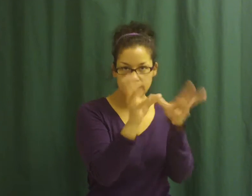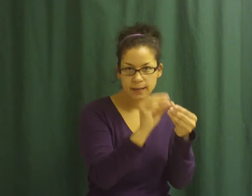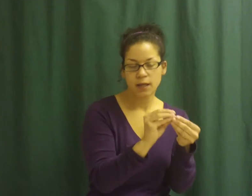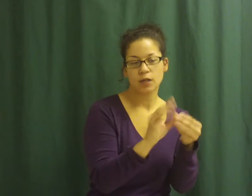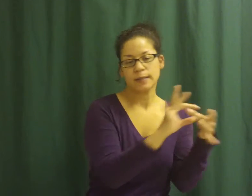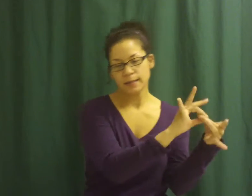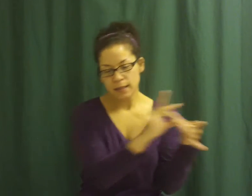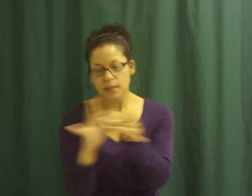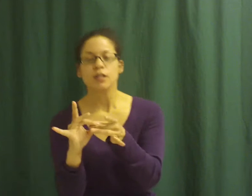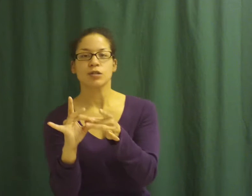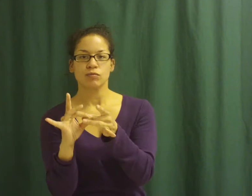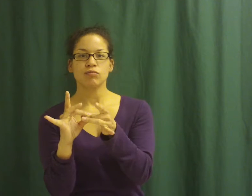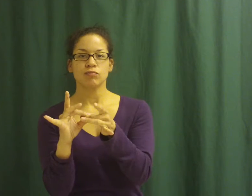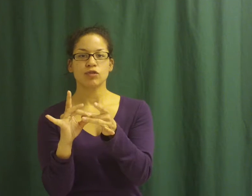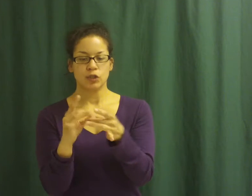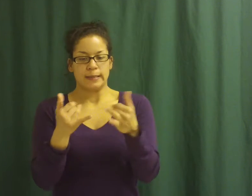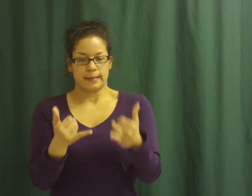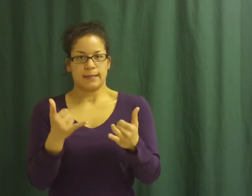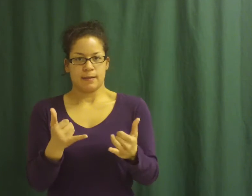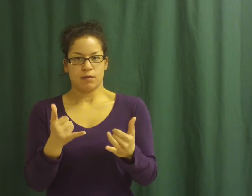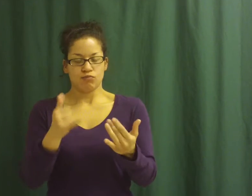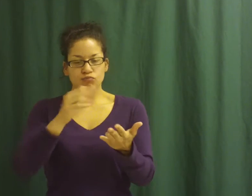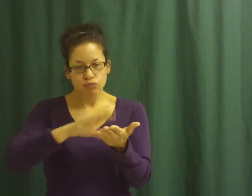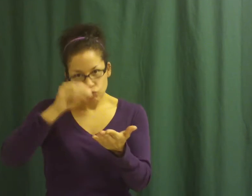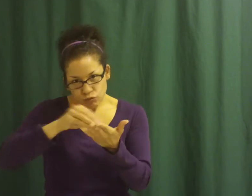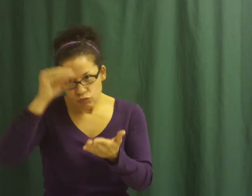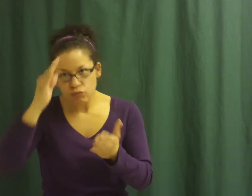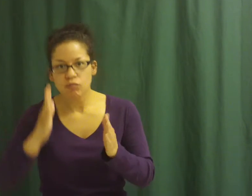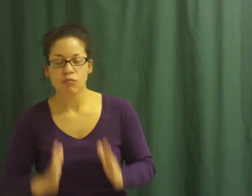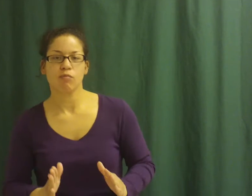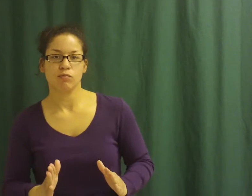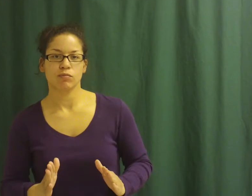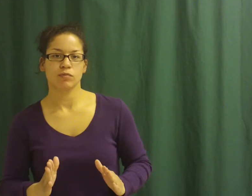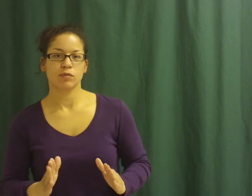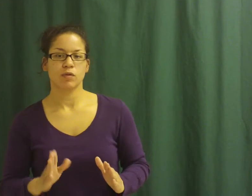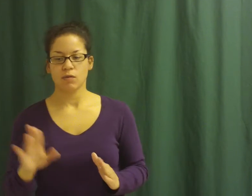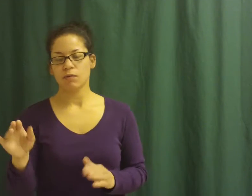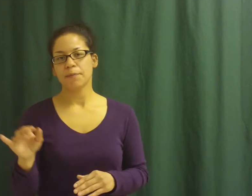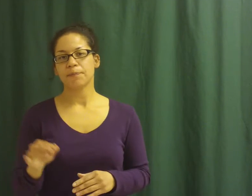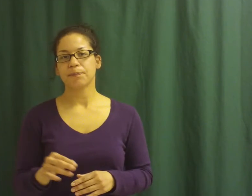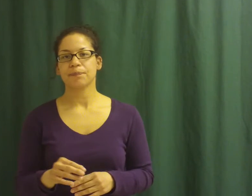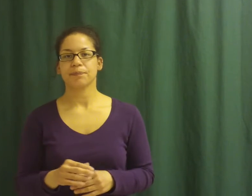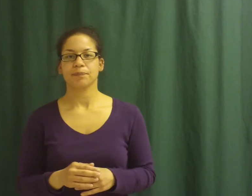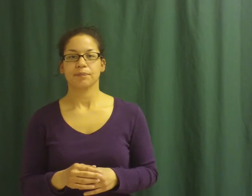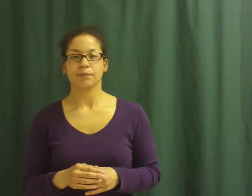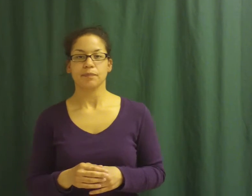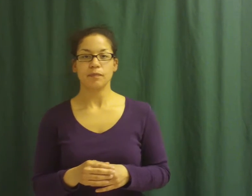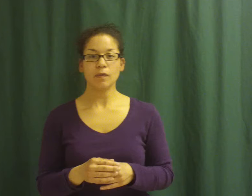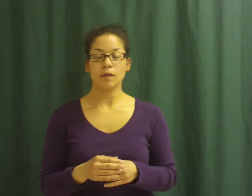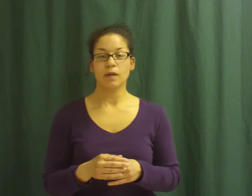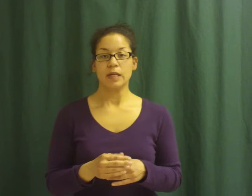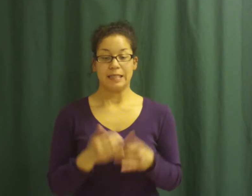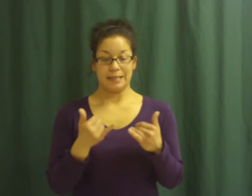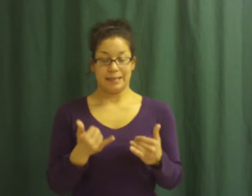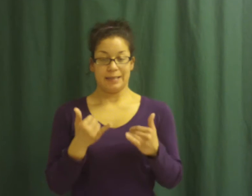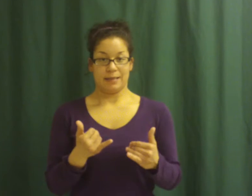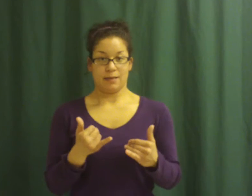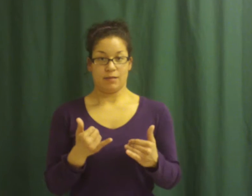They may modernize the language they use, but they essentially endorse the same